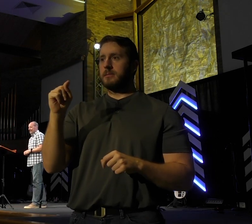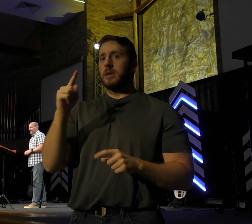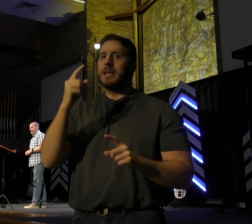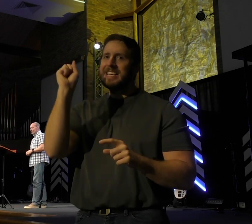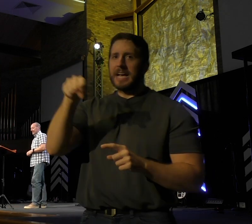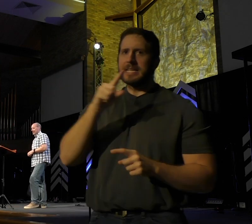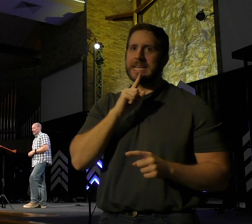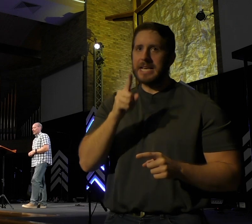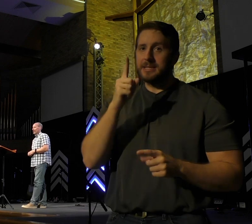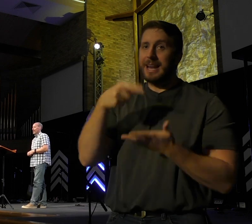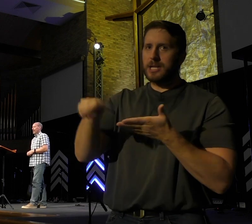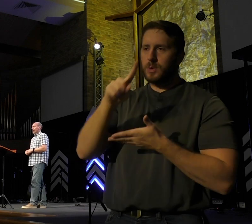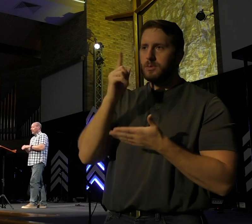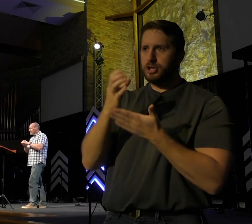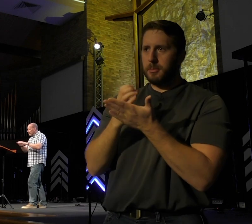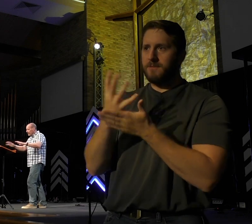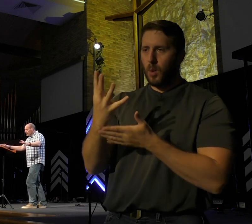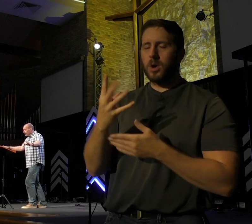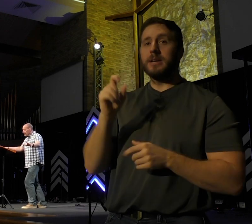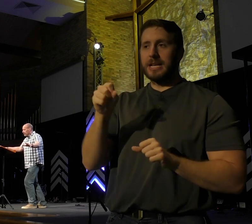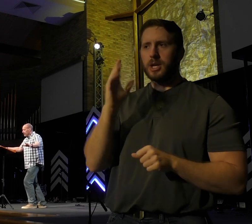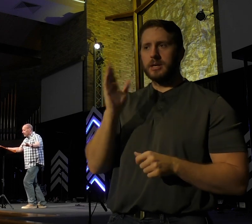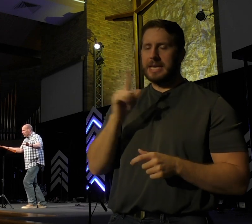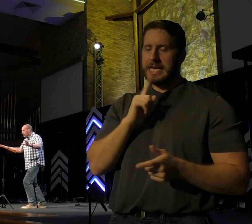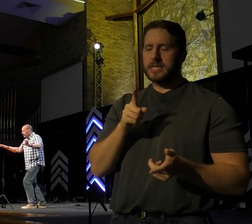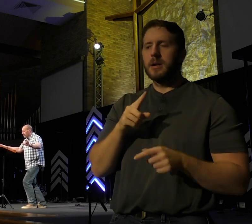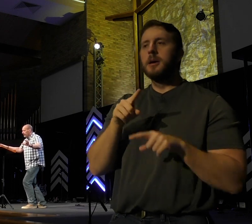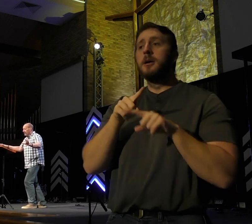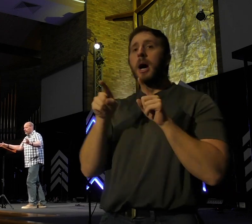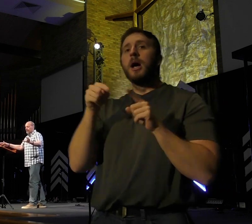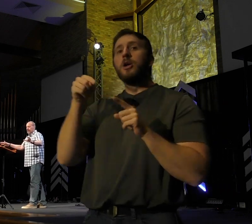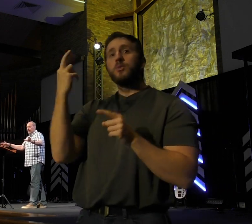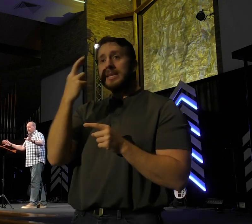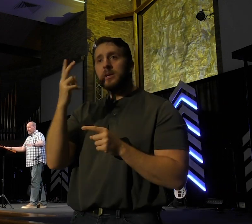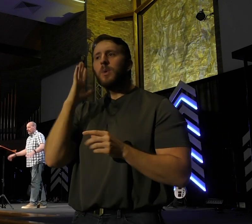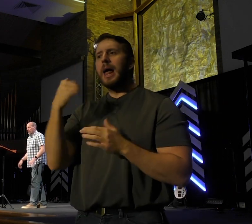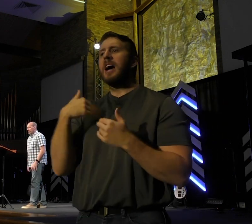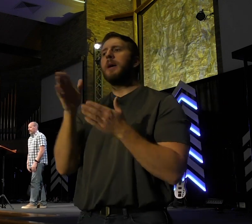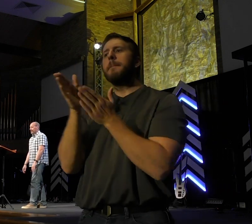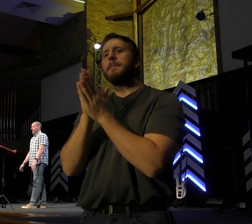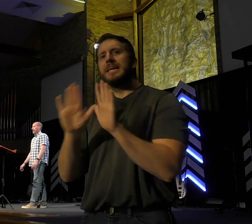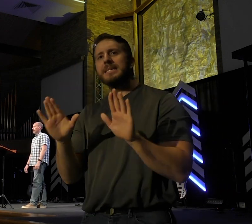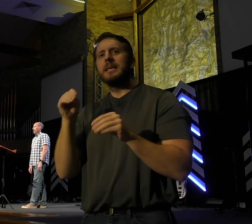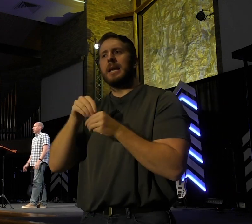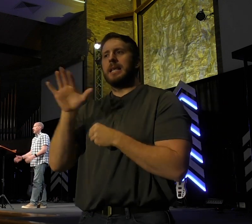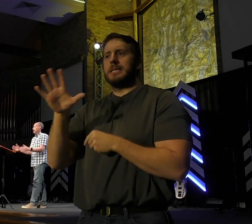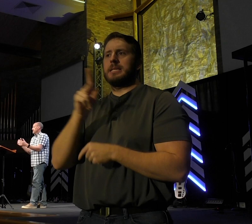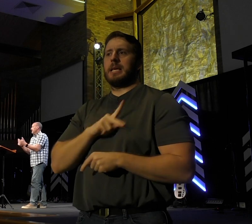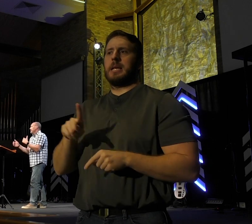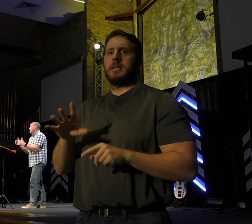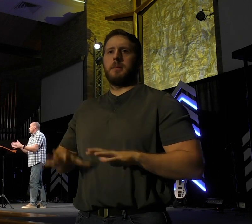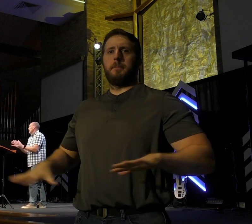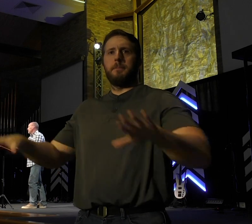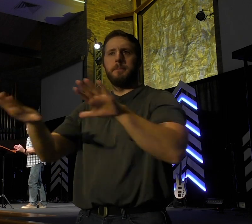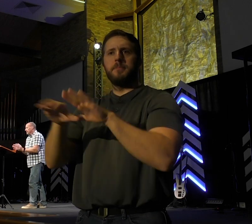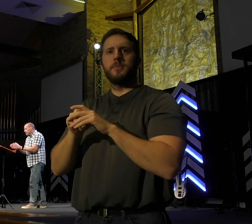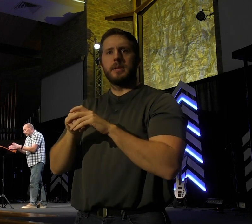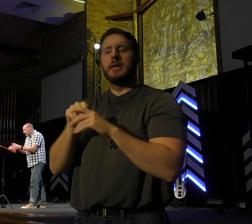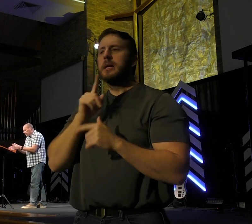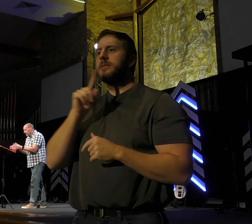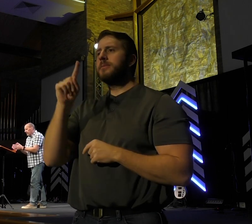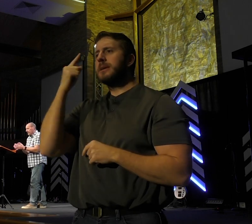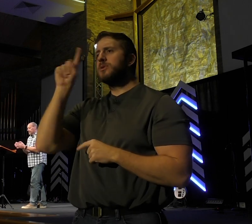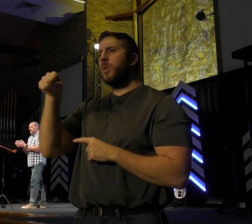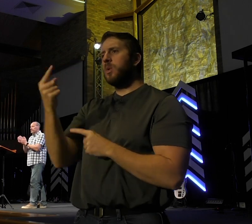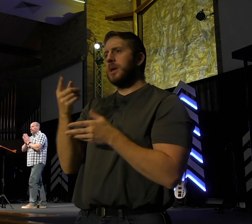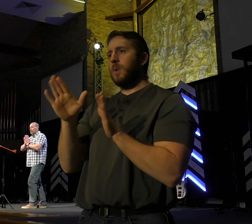week with chapter 4. But he's really doing this so that there will be peace in his empire, because he thinks the only way there is